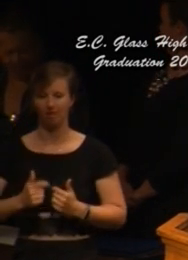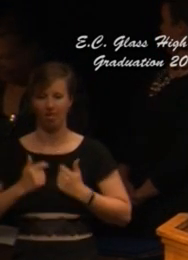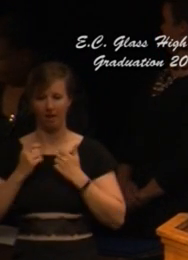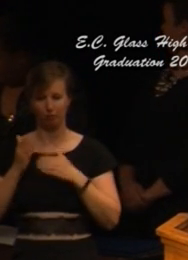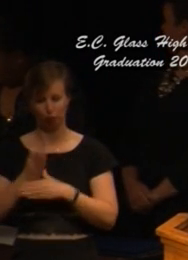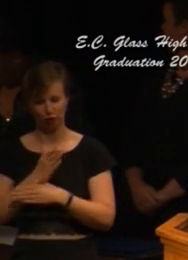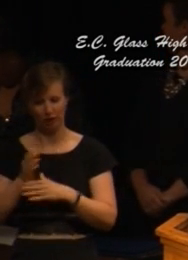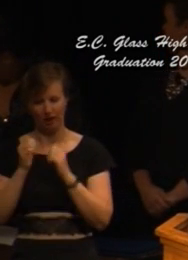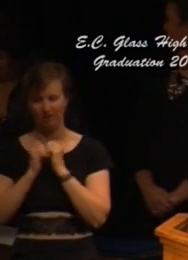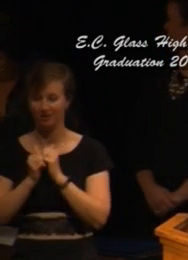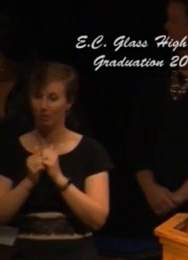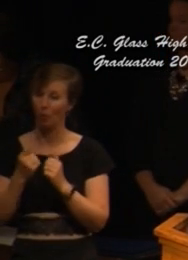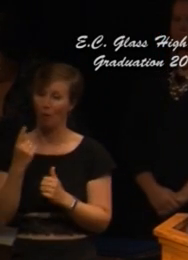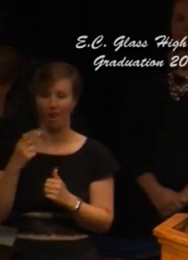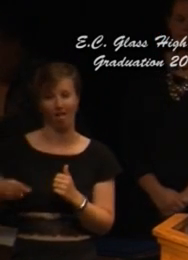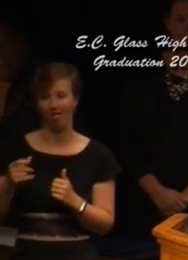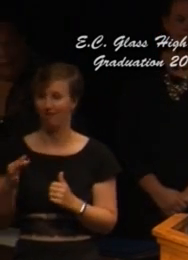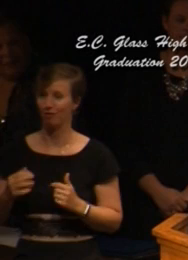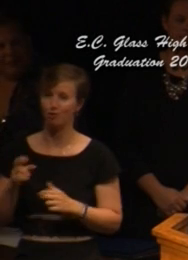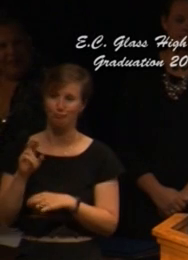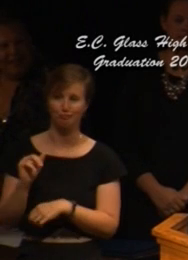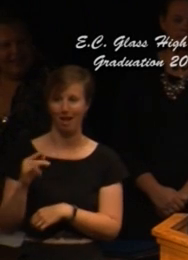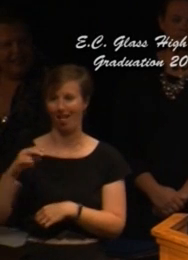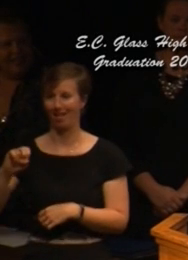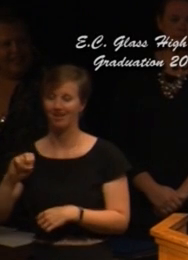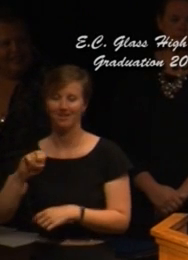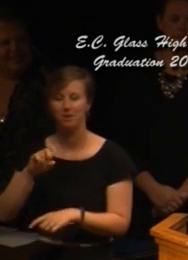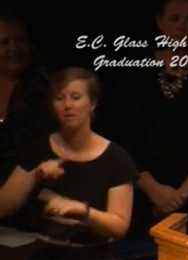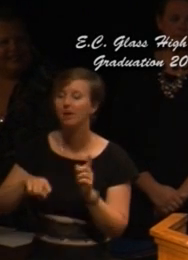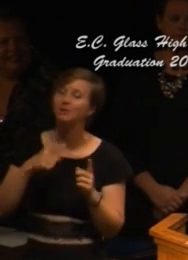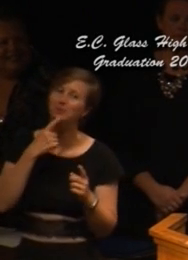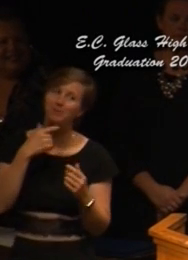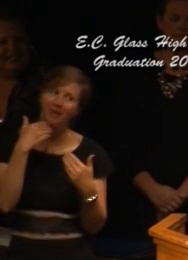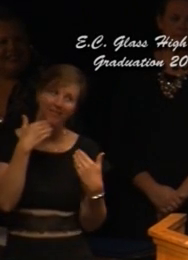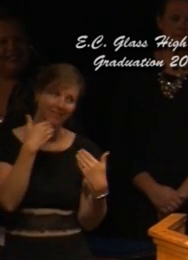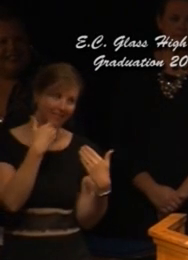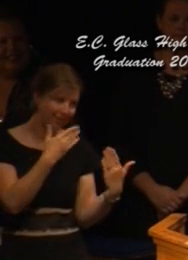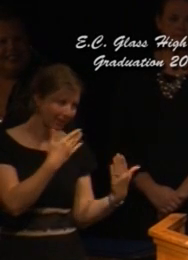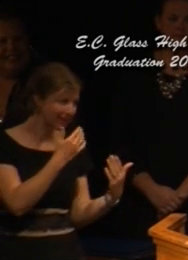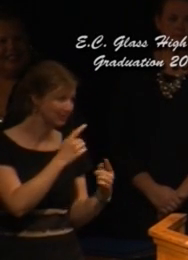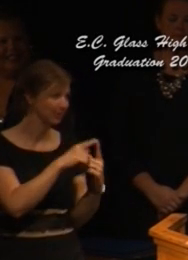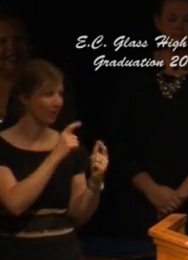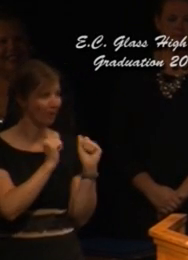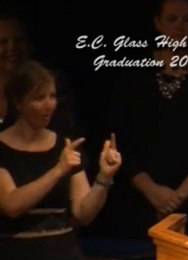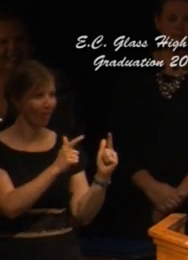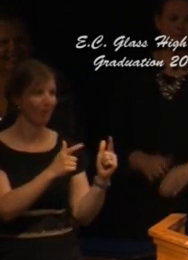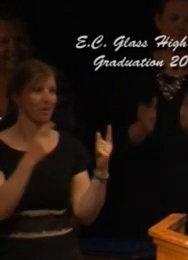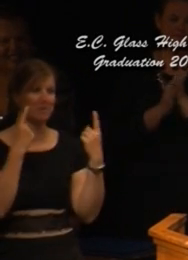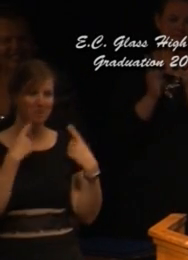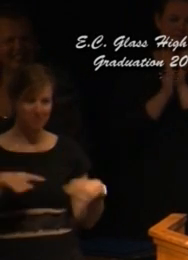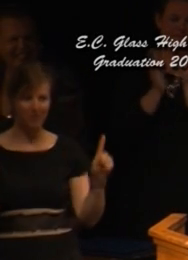It's been a hell of a ride. And to my fellow graduates, I would like to say congratulations, we finally made it.